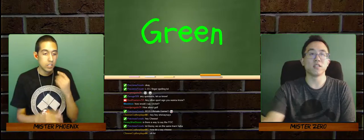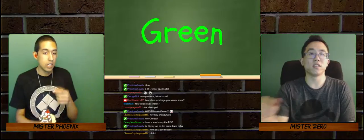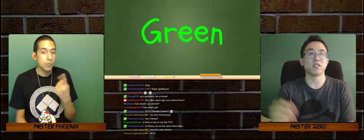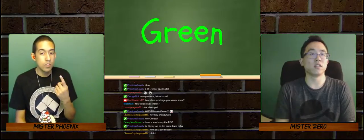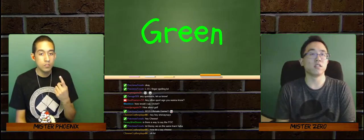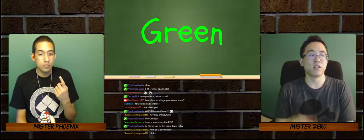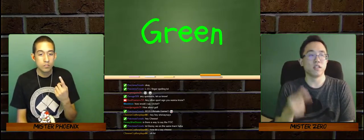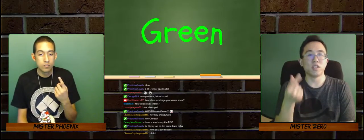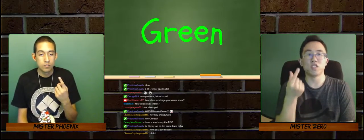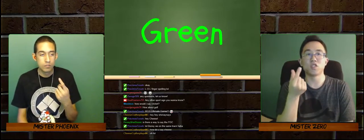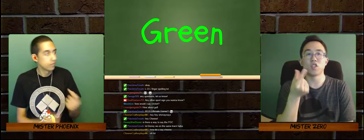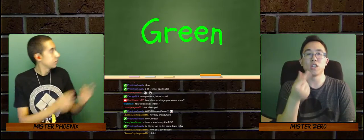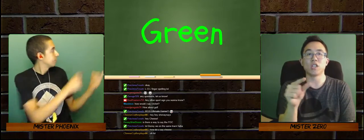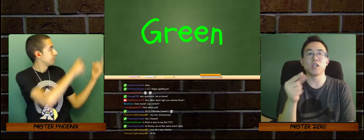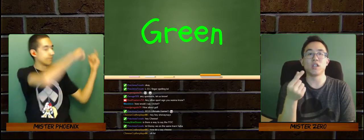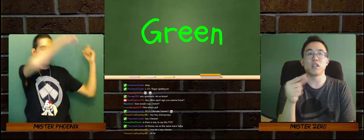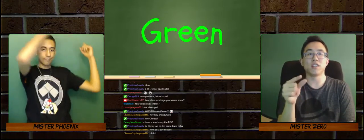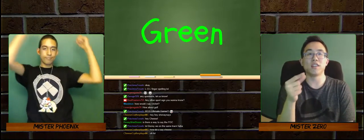F1